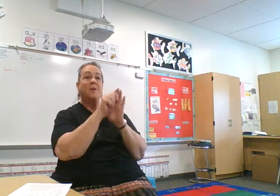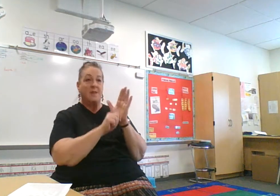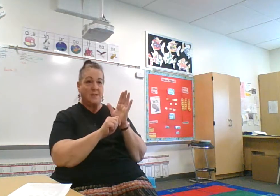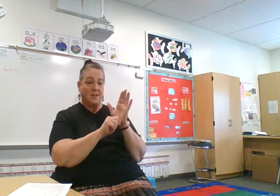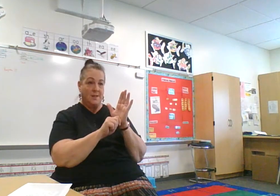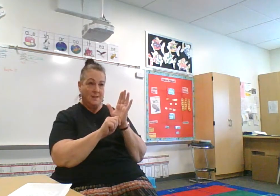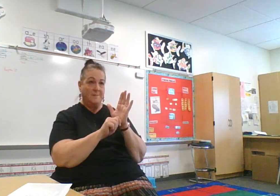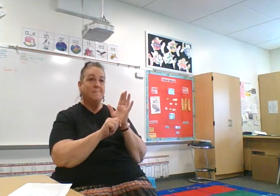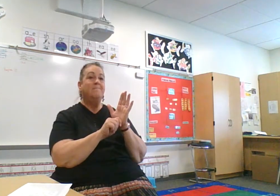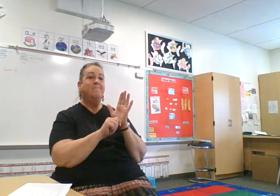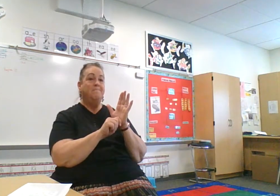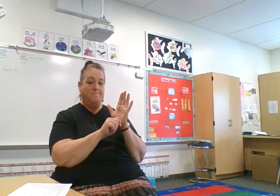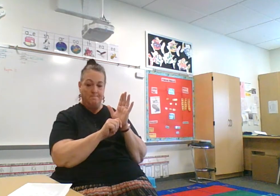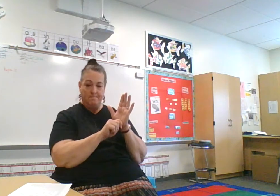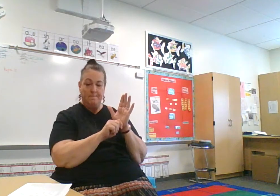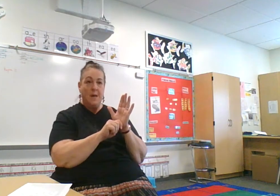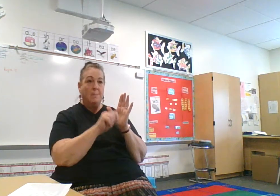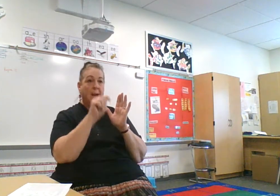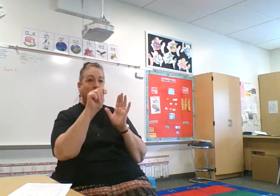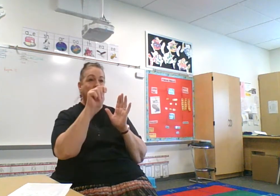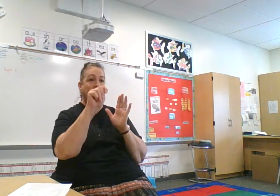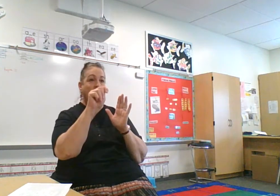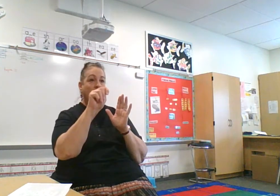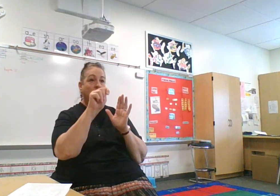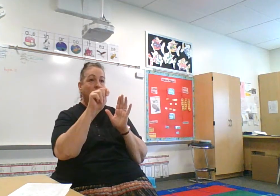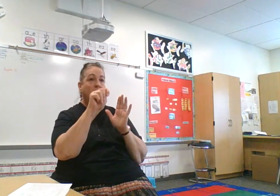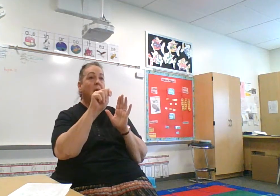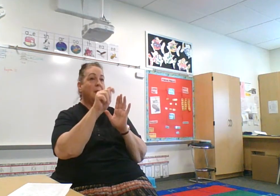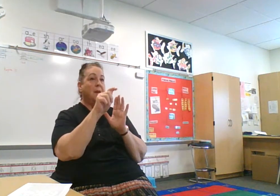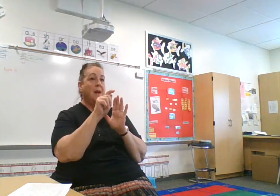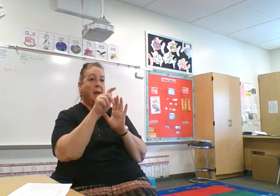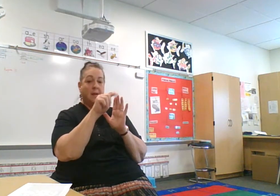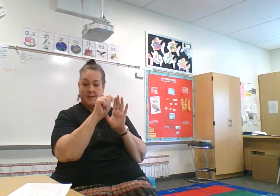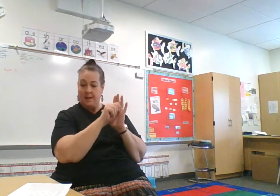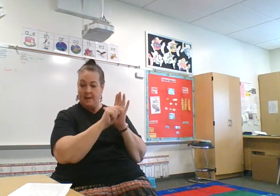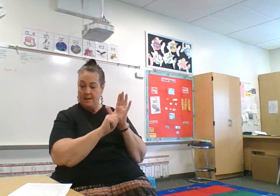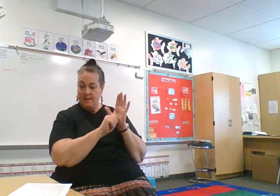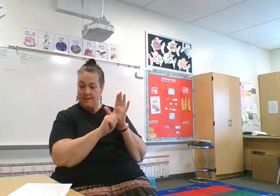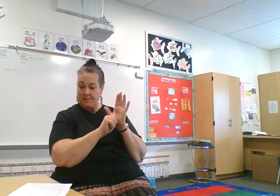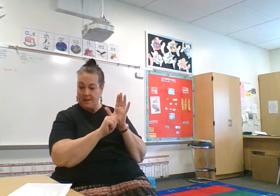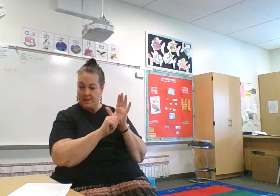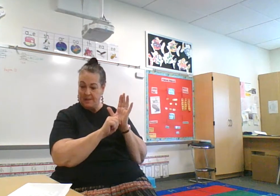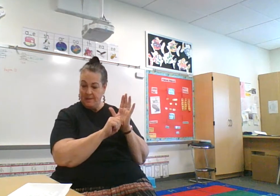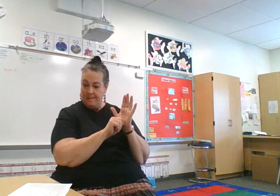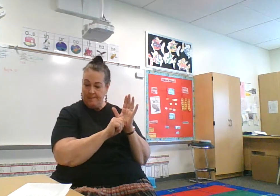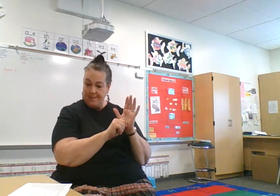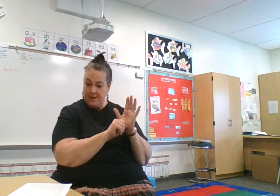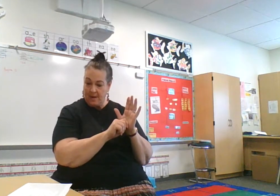Different. Make it a T. Yeah, not an A. T. Different. Okay.